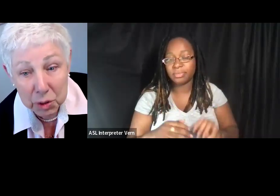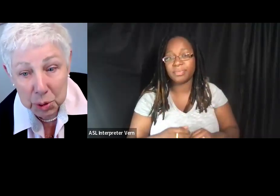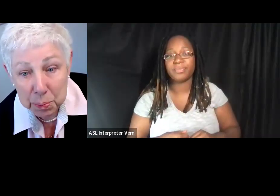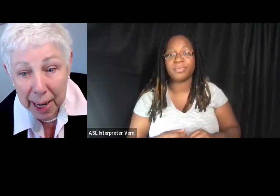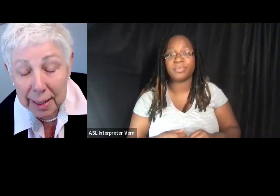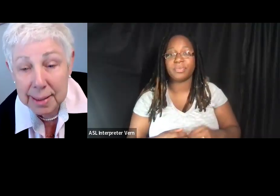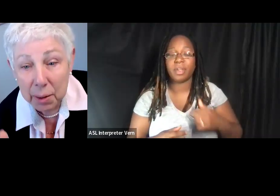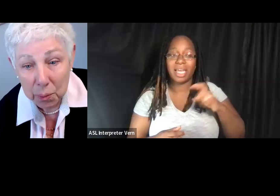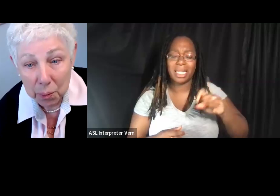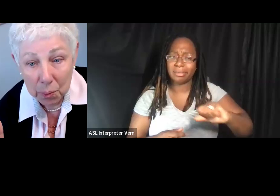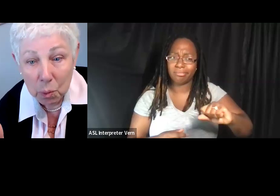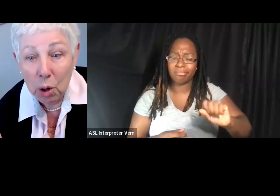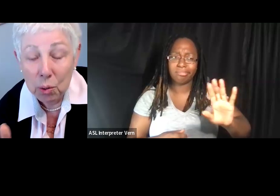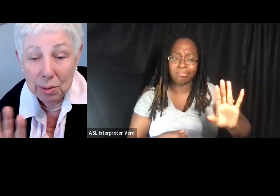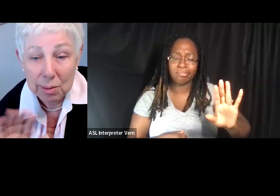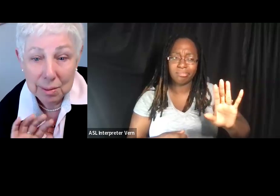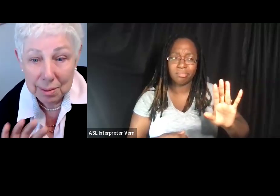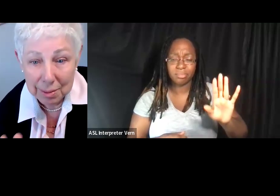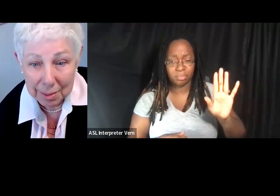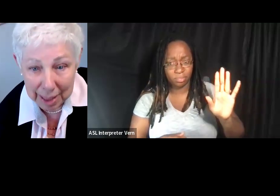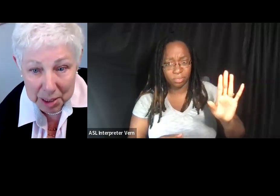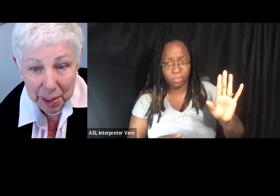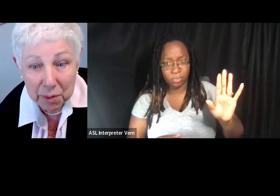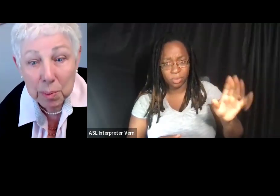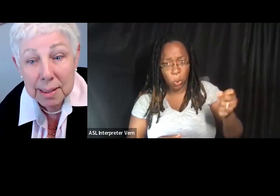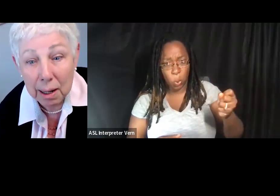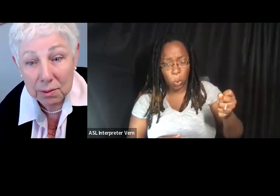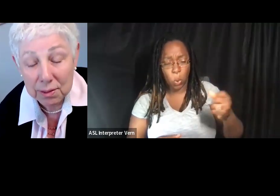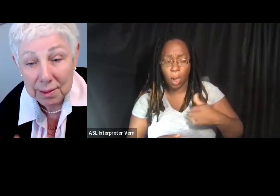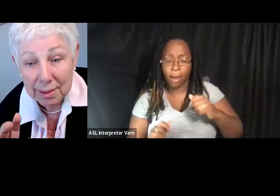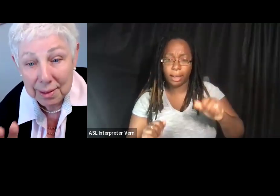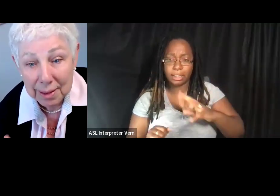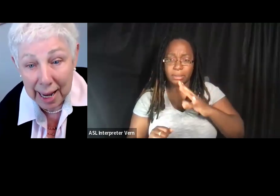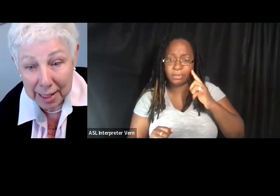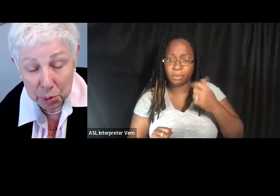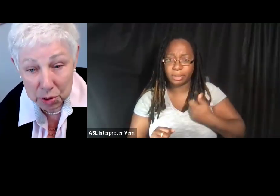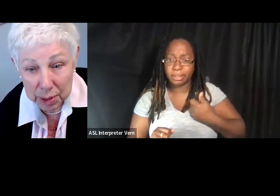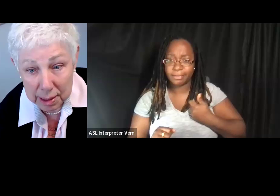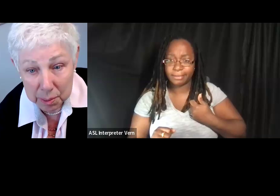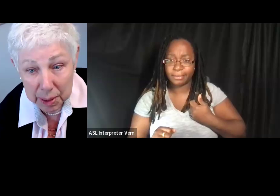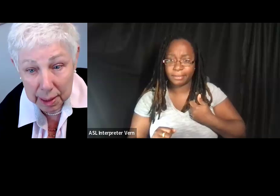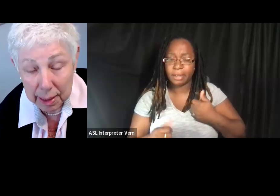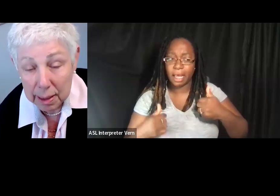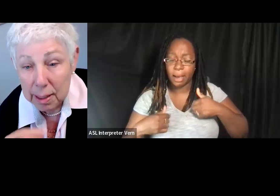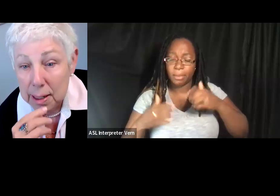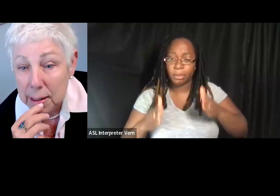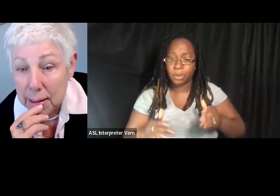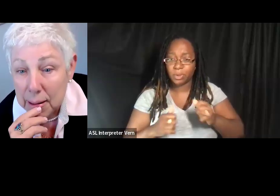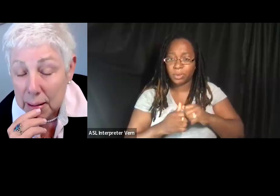And I have to push back and say, whoa, let me speak for myself as a person with a